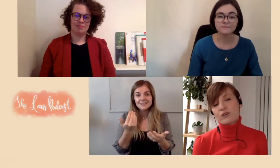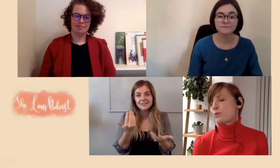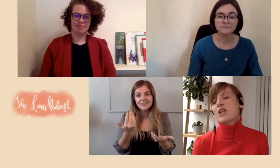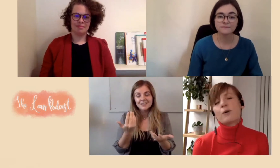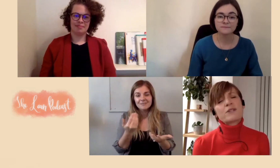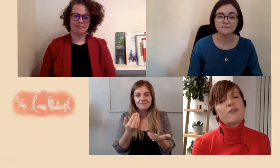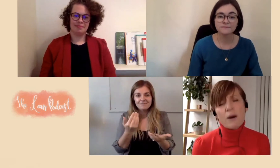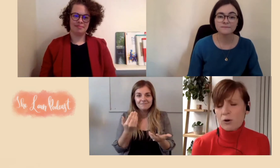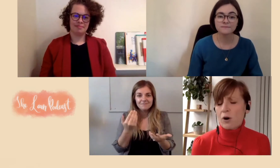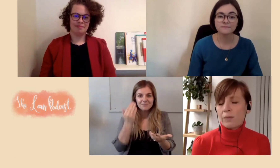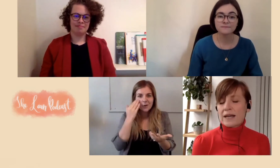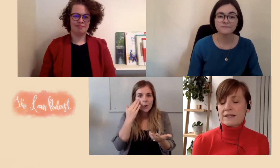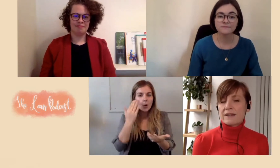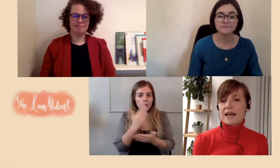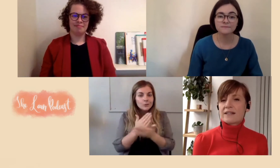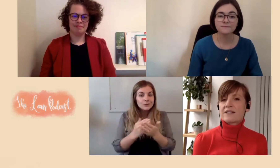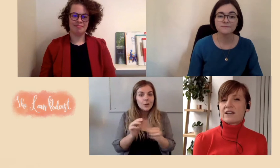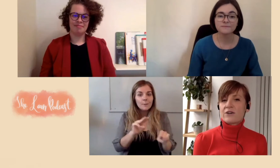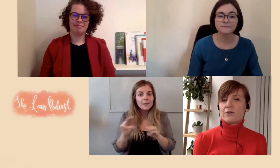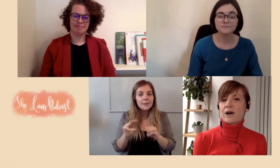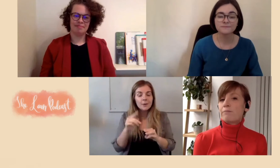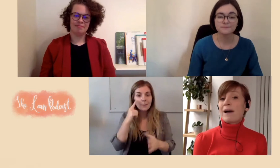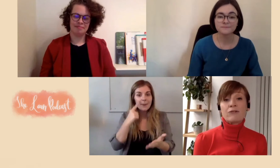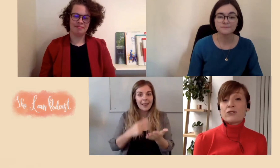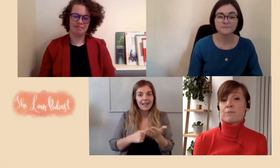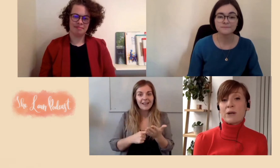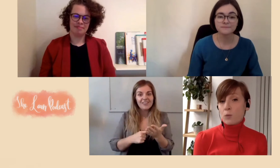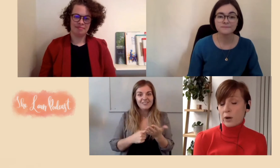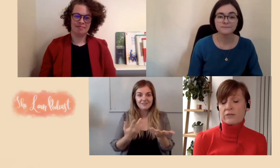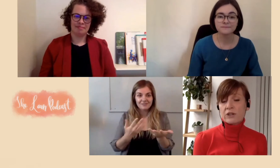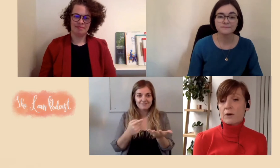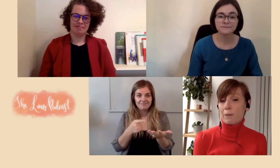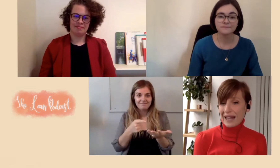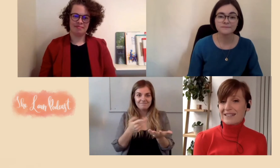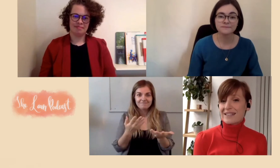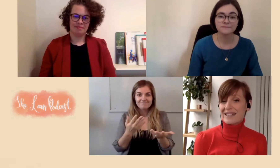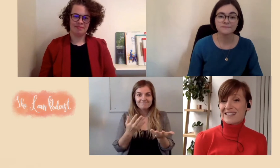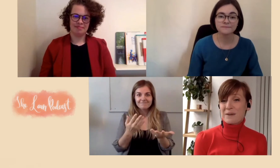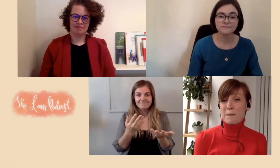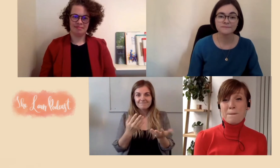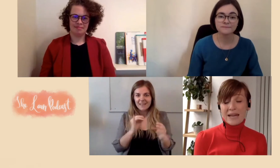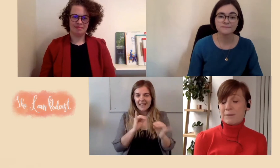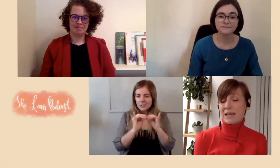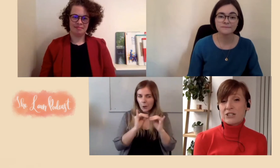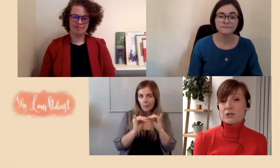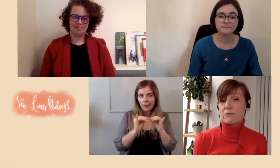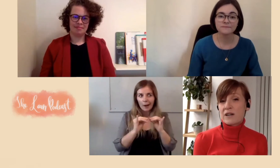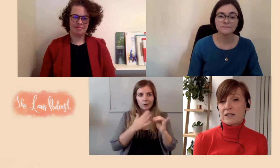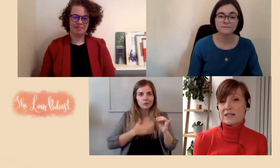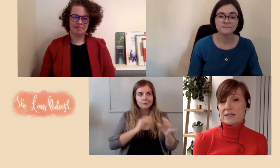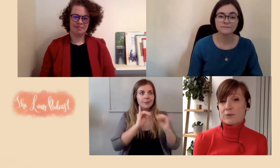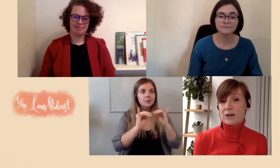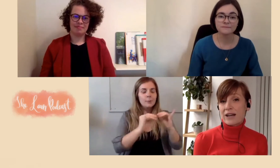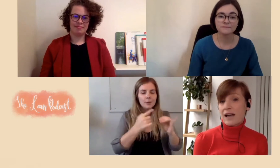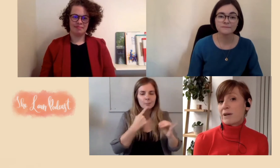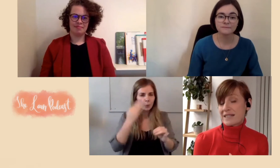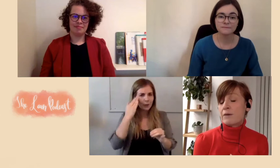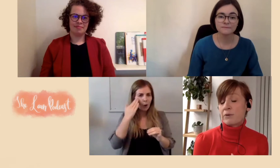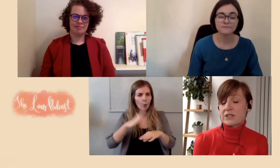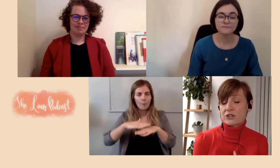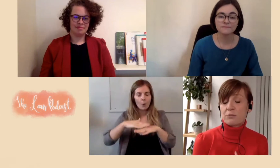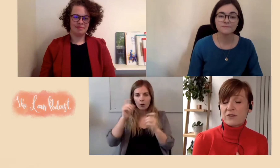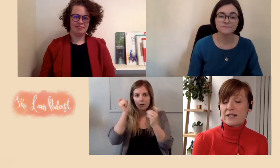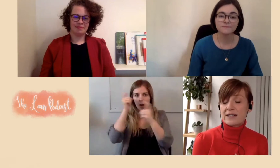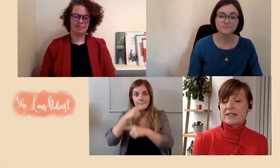just tell them what I've said, which some people believe it is about. But for us, we know it's far more complex than that. So,